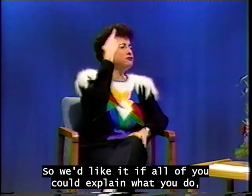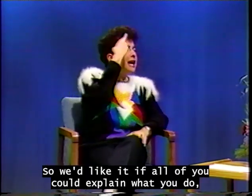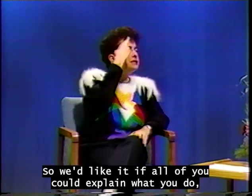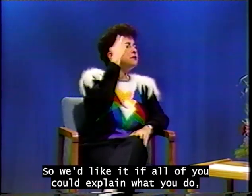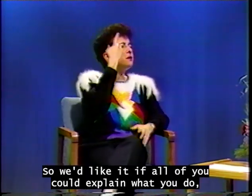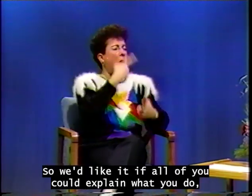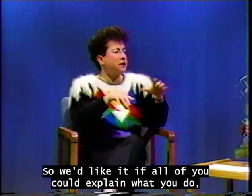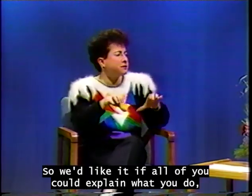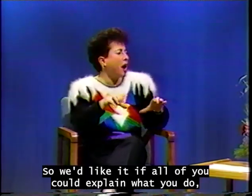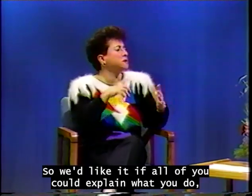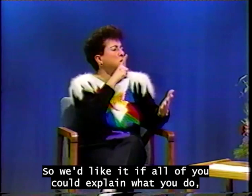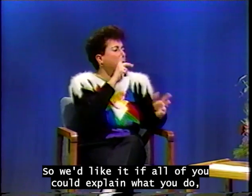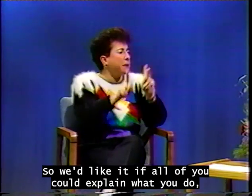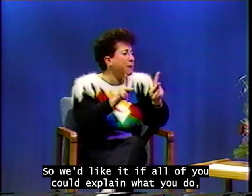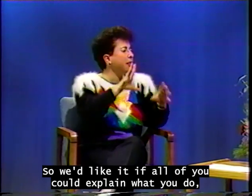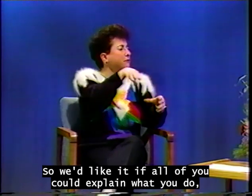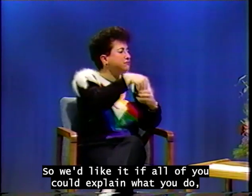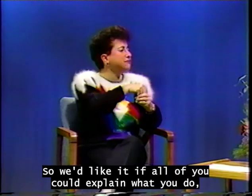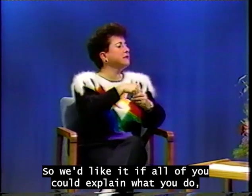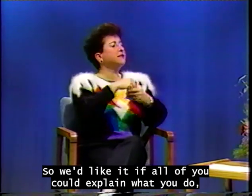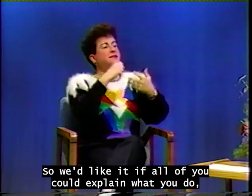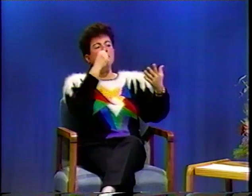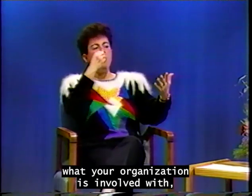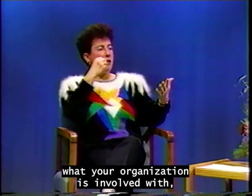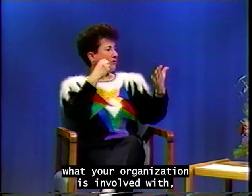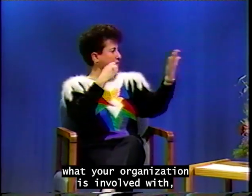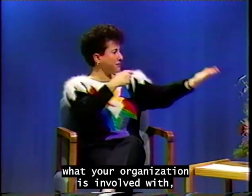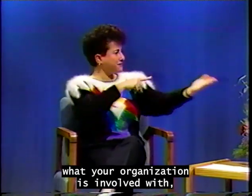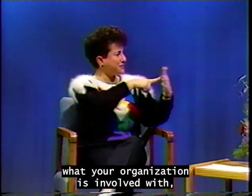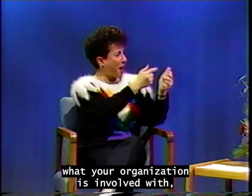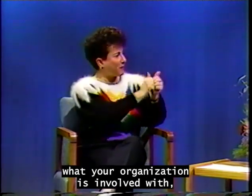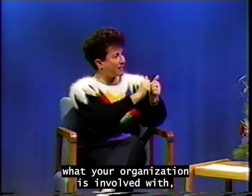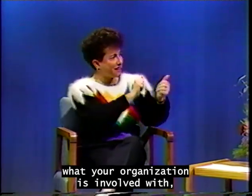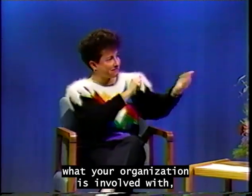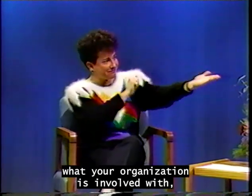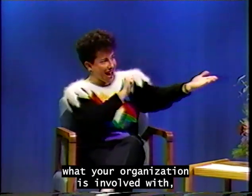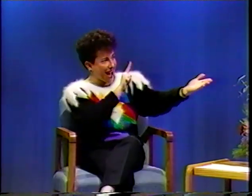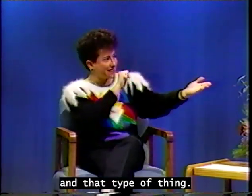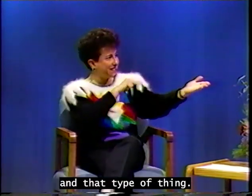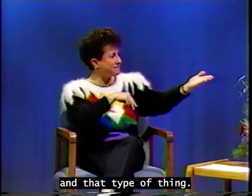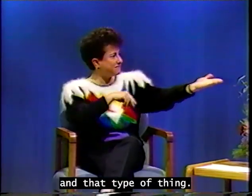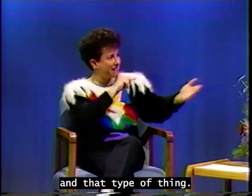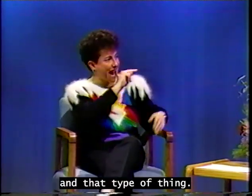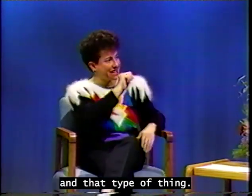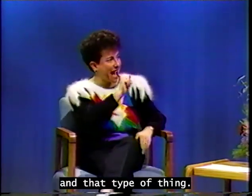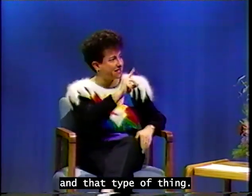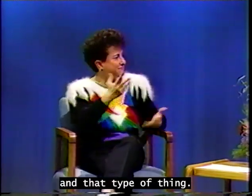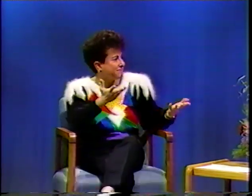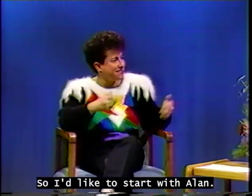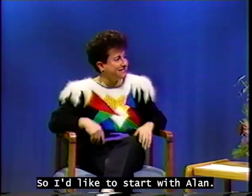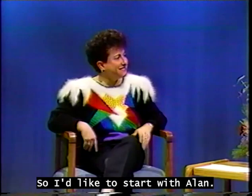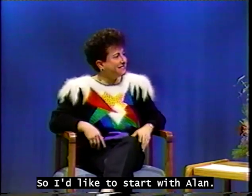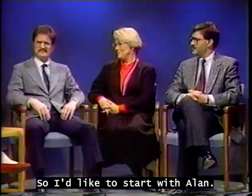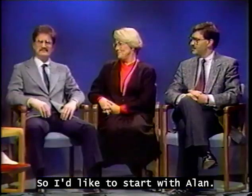you could explain what you do, what your organization is involved with, and that type of thing. So I'd like to start with